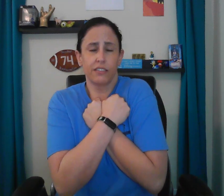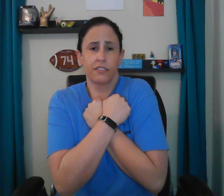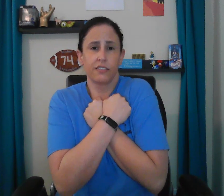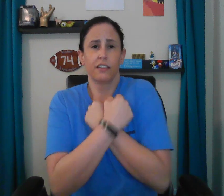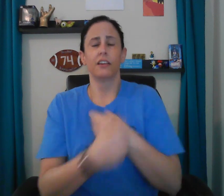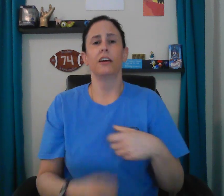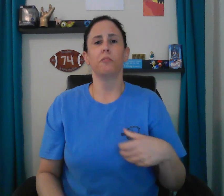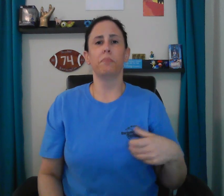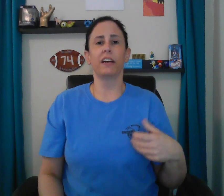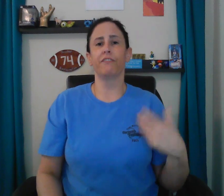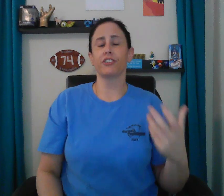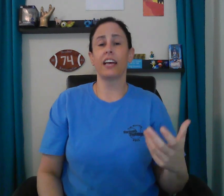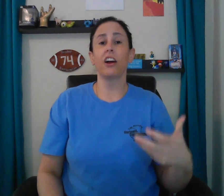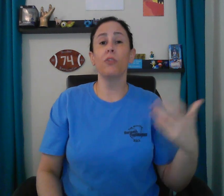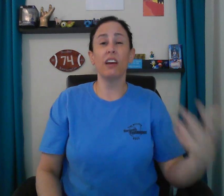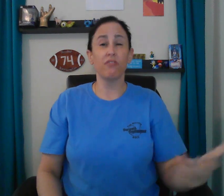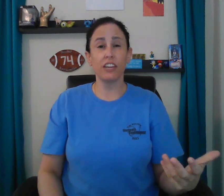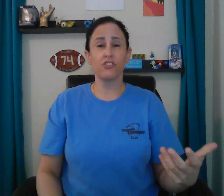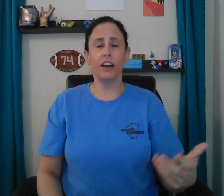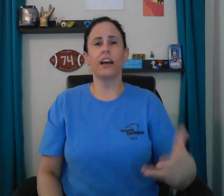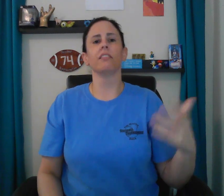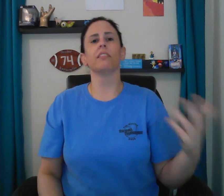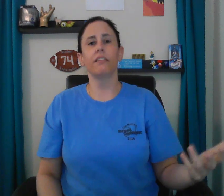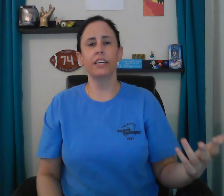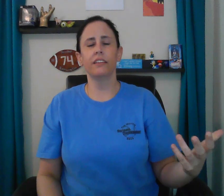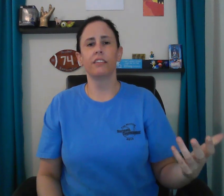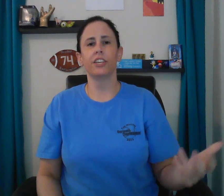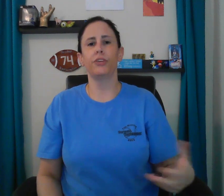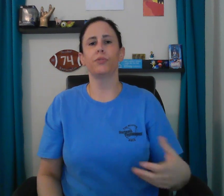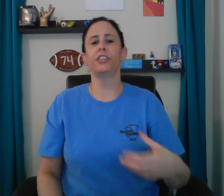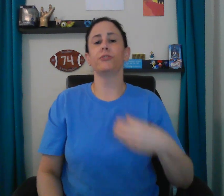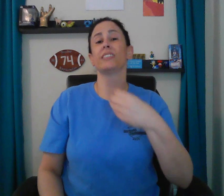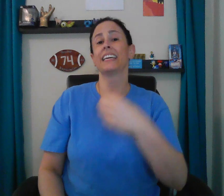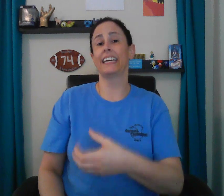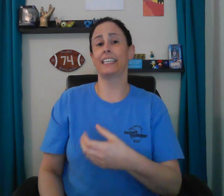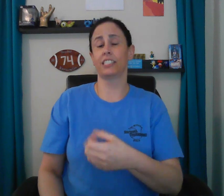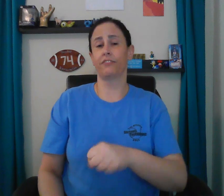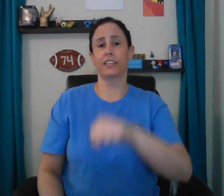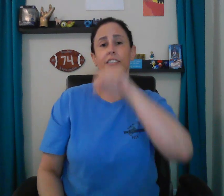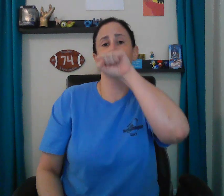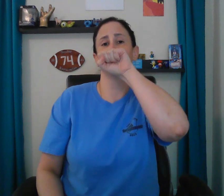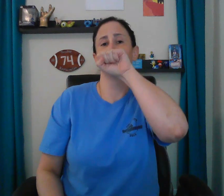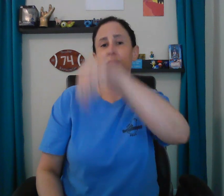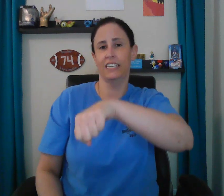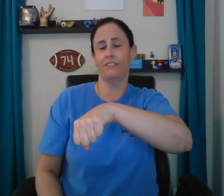this. But if you're saying, oh, that restaurant, I love it, you would use kiss fist. Kiss